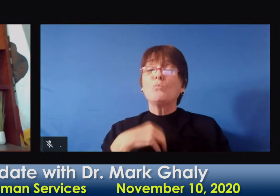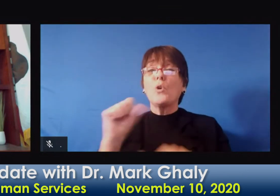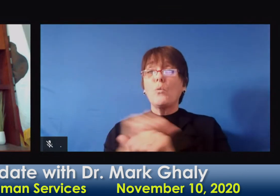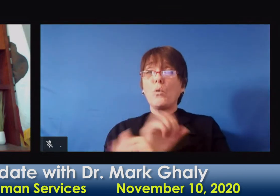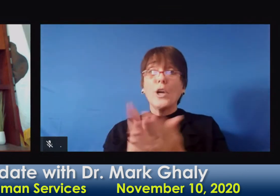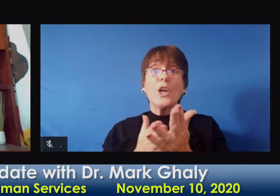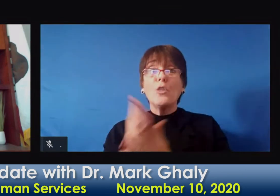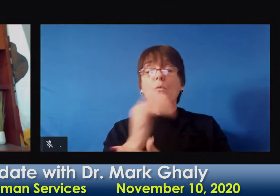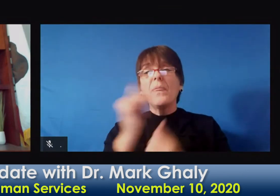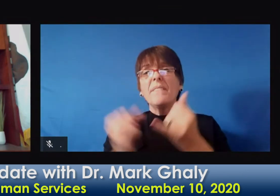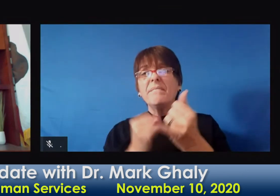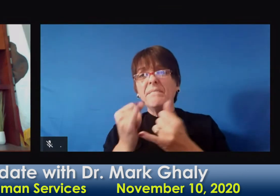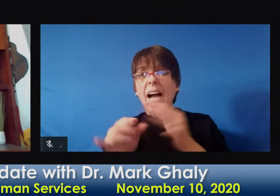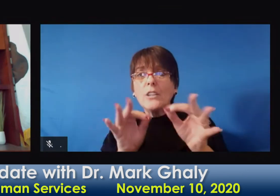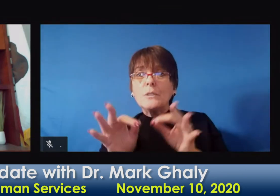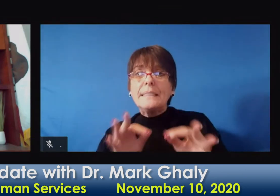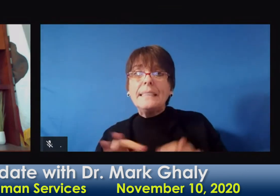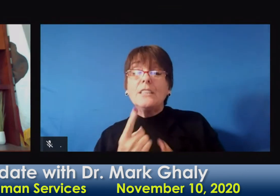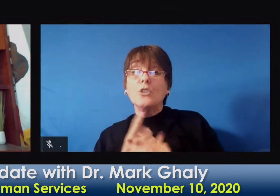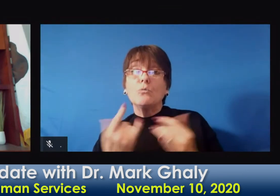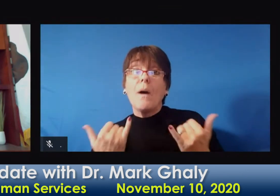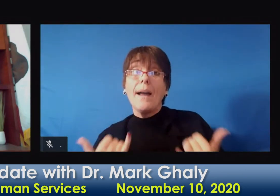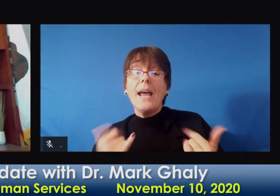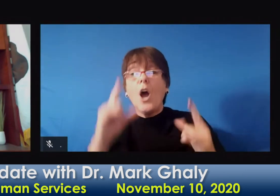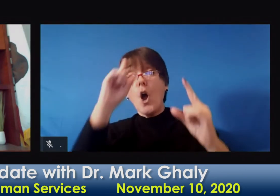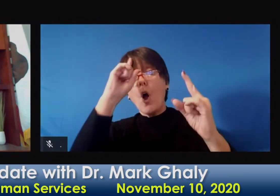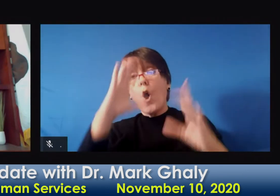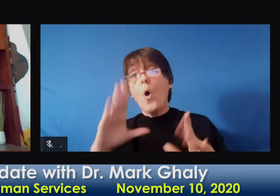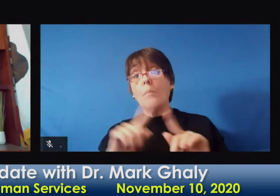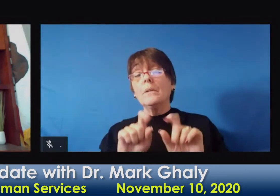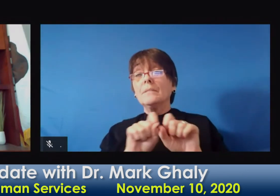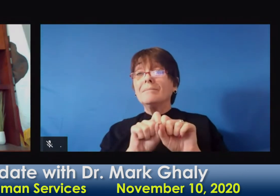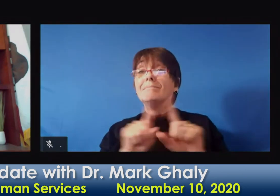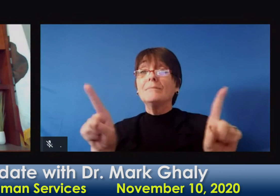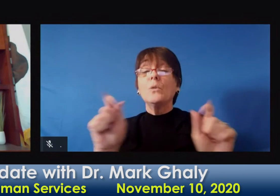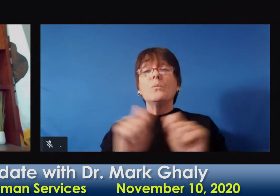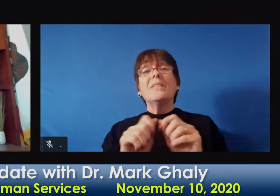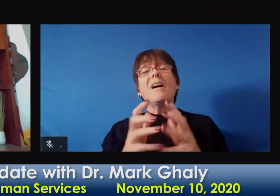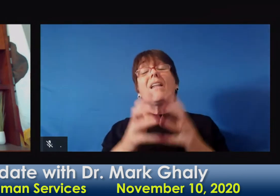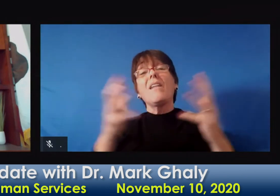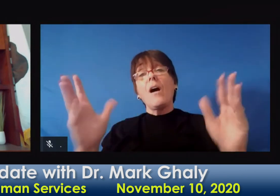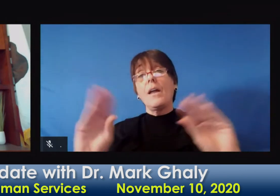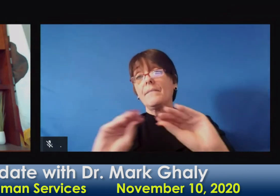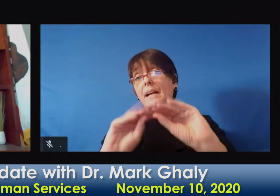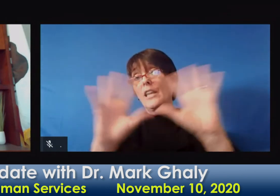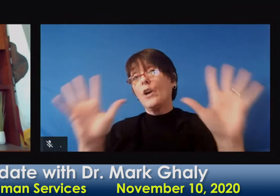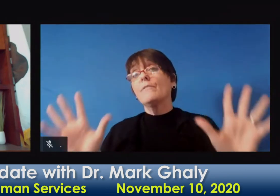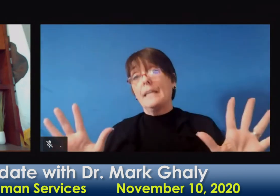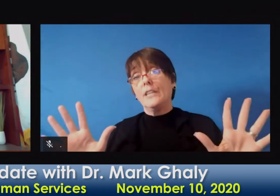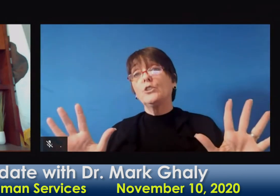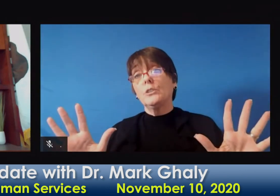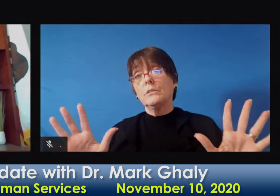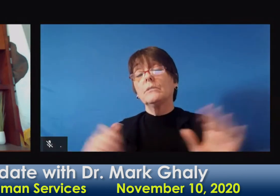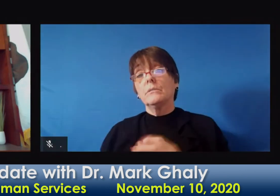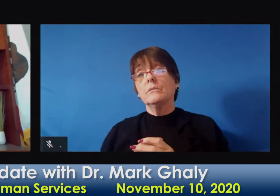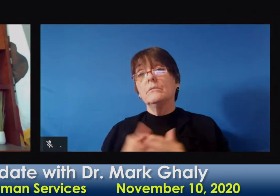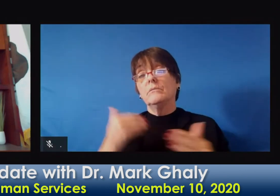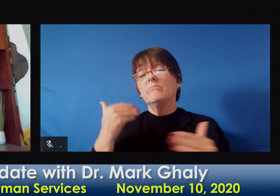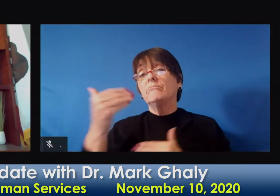final details, and hope to get that out with a great degree of clarity in the near